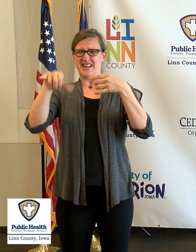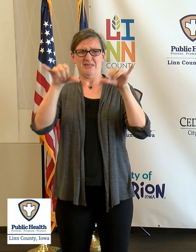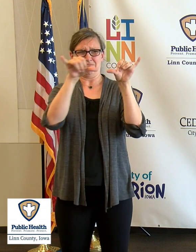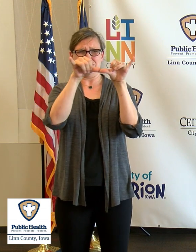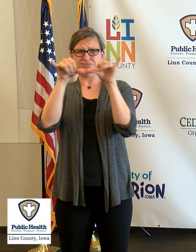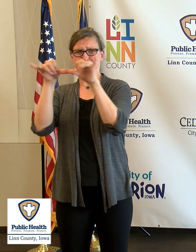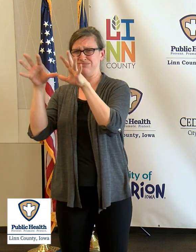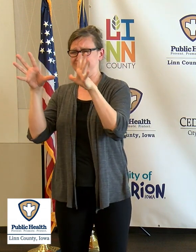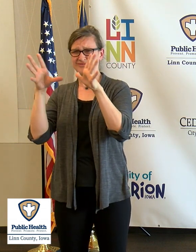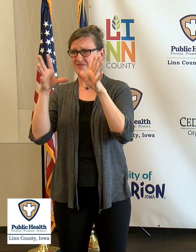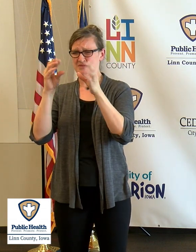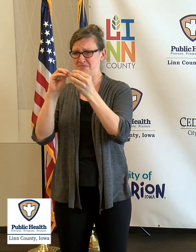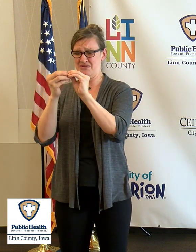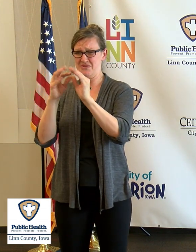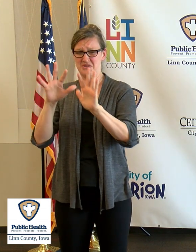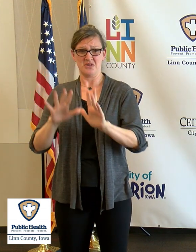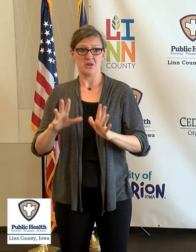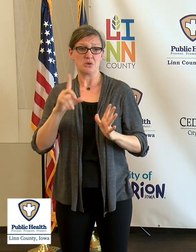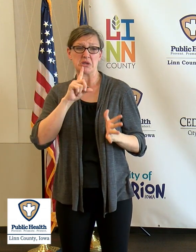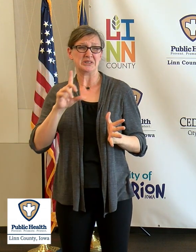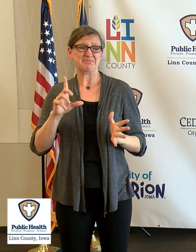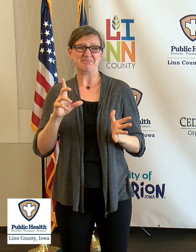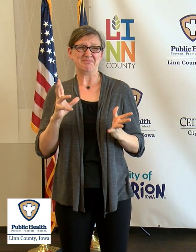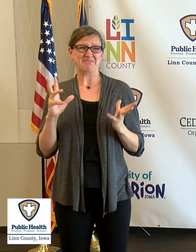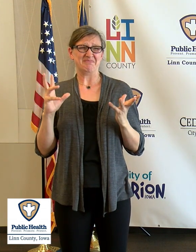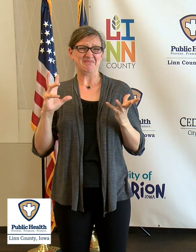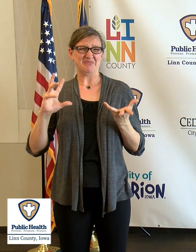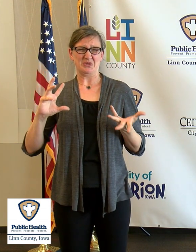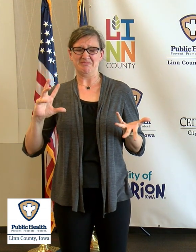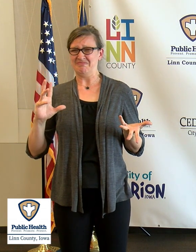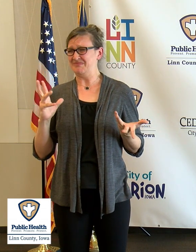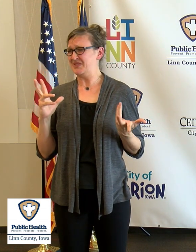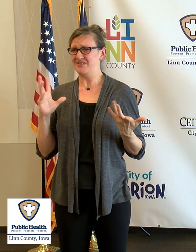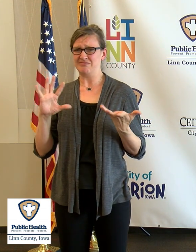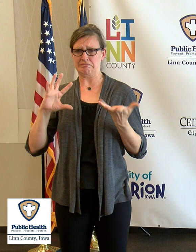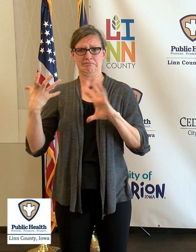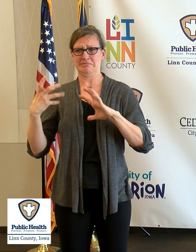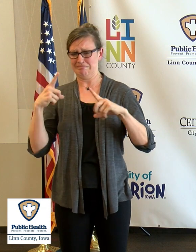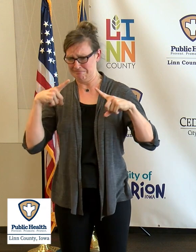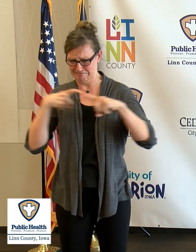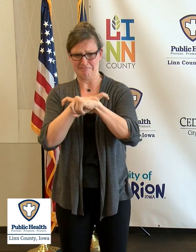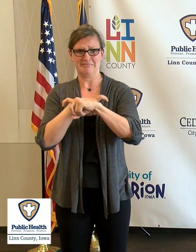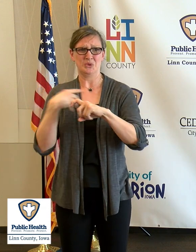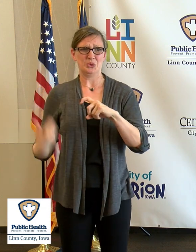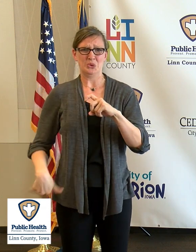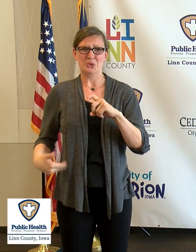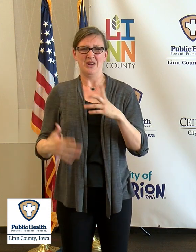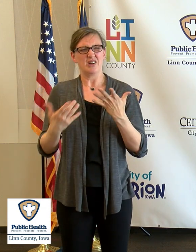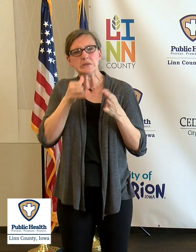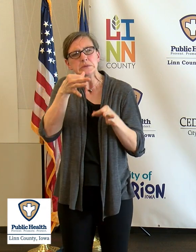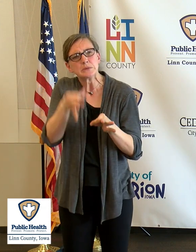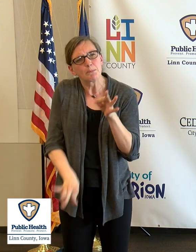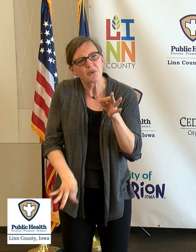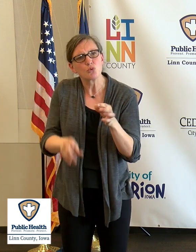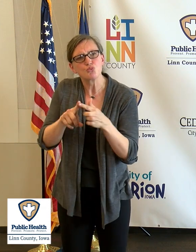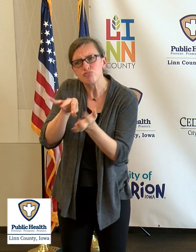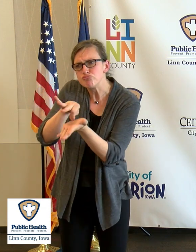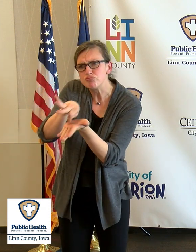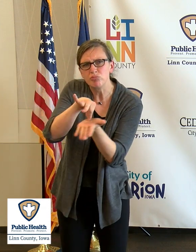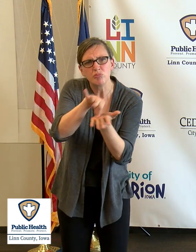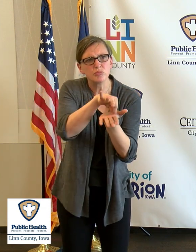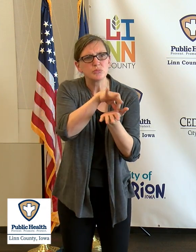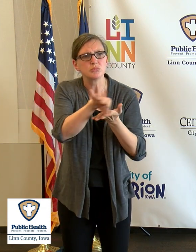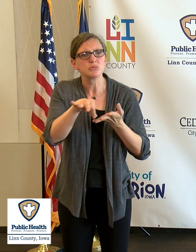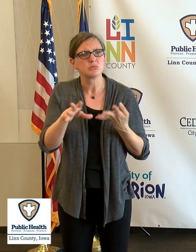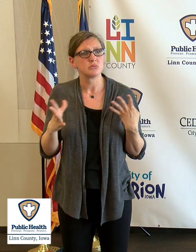time. And right now, across the board on the categories, for most of the metrics, Linn